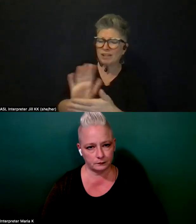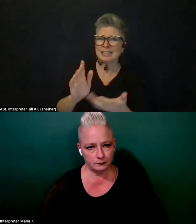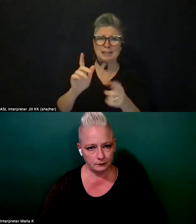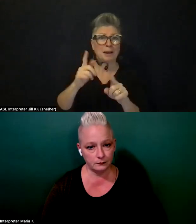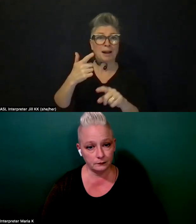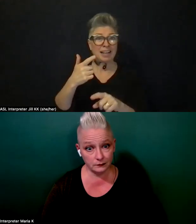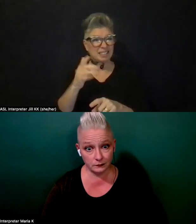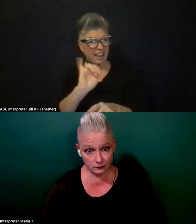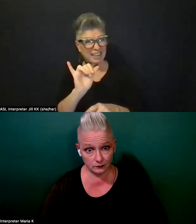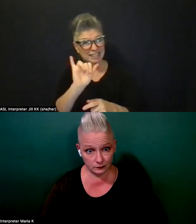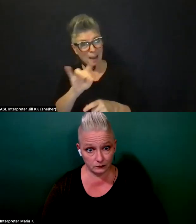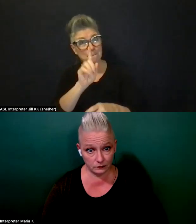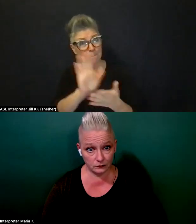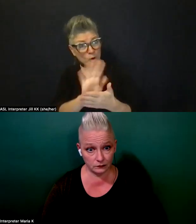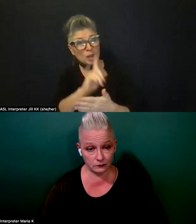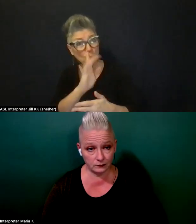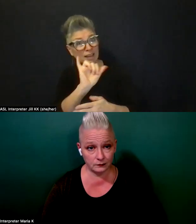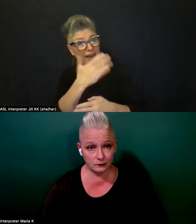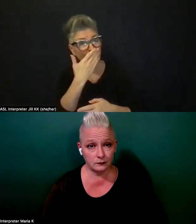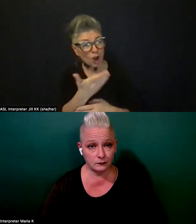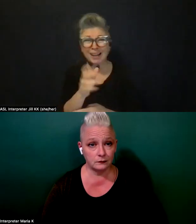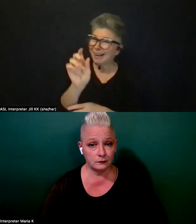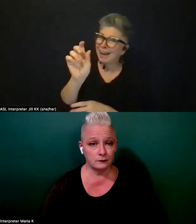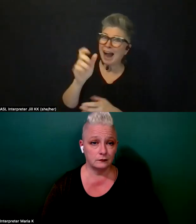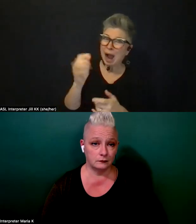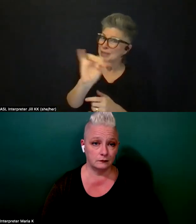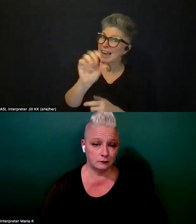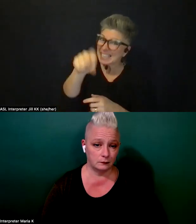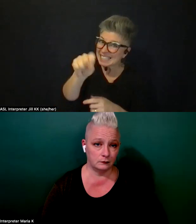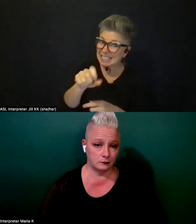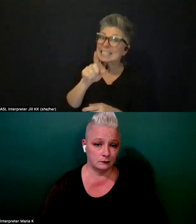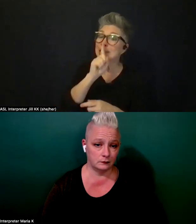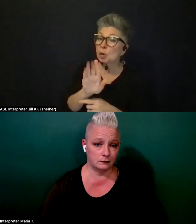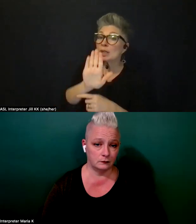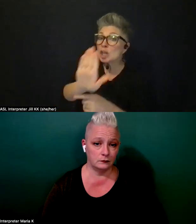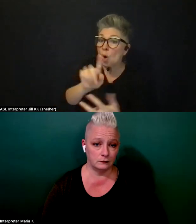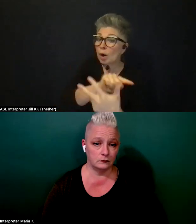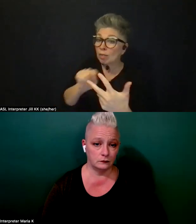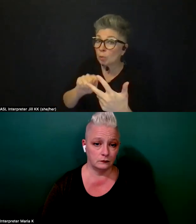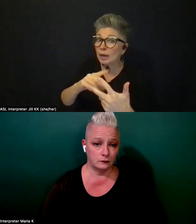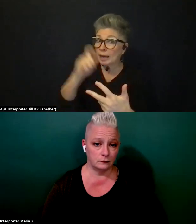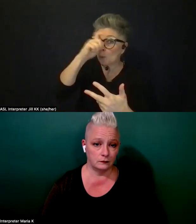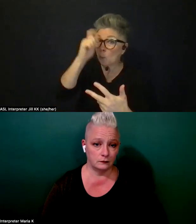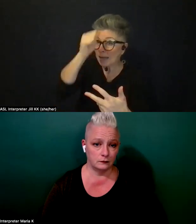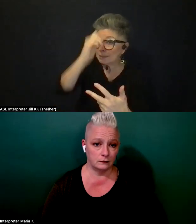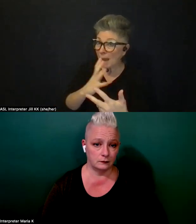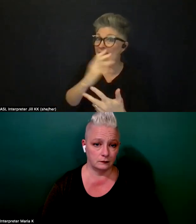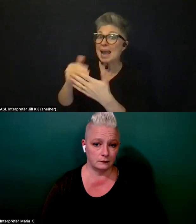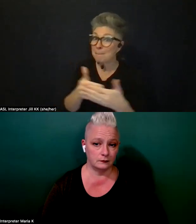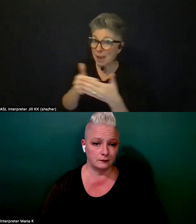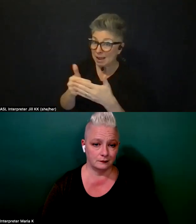good? I'm like, yeah. The Baltimore Christmas is literally your three white men and a baby this year.